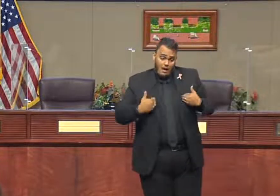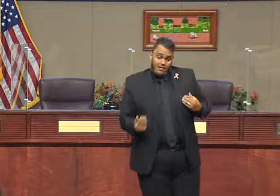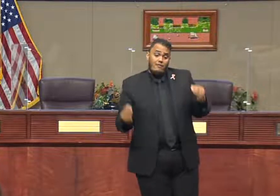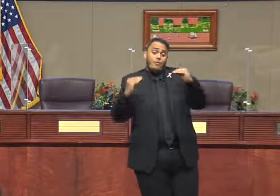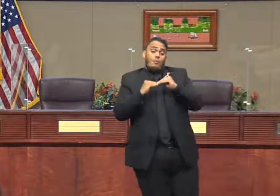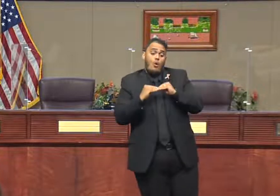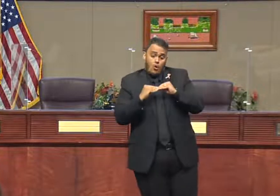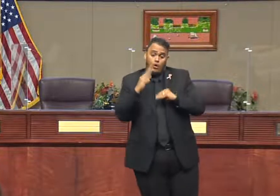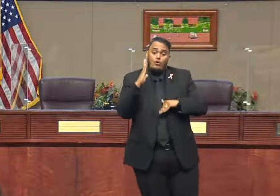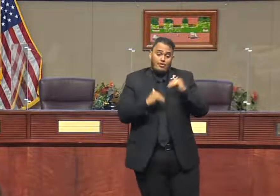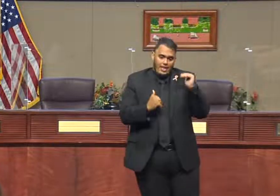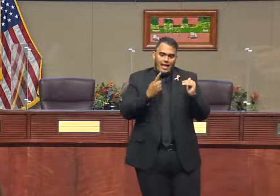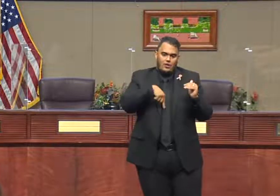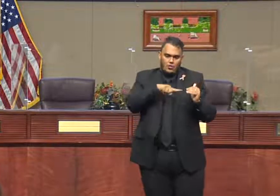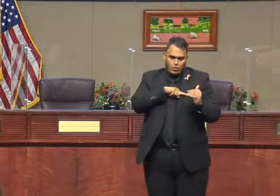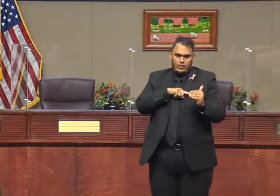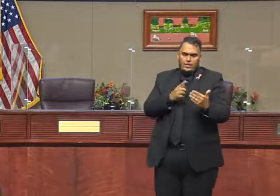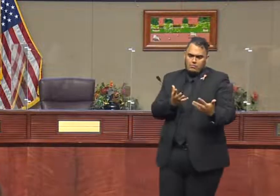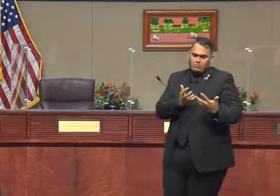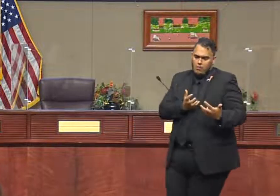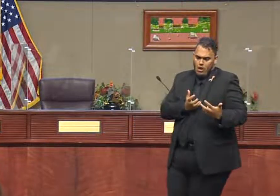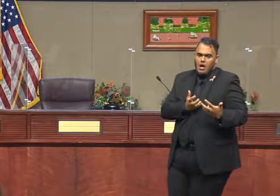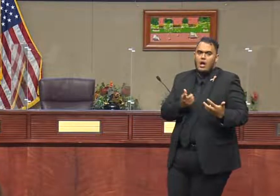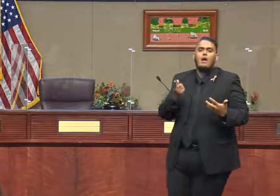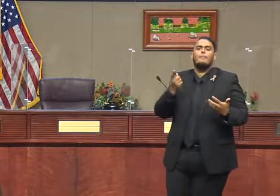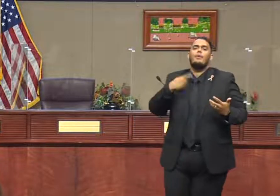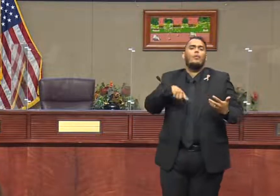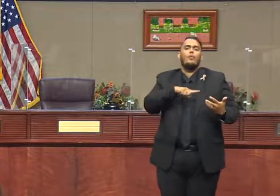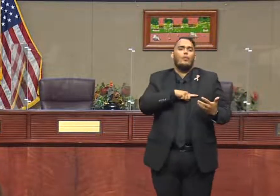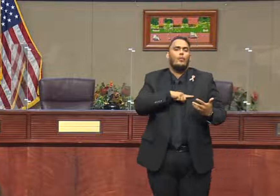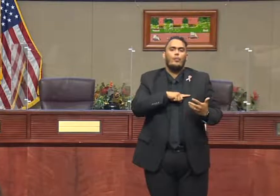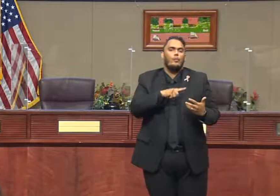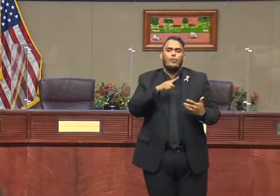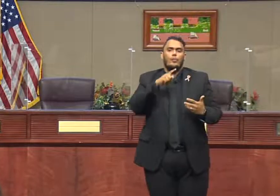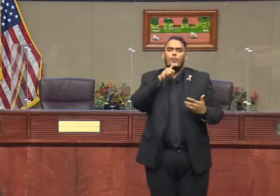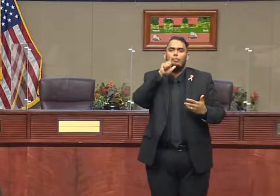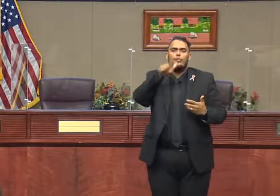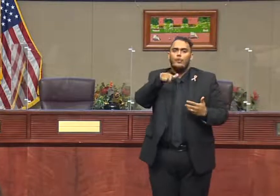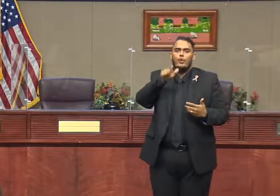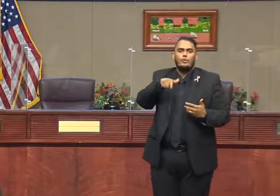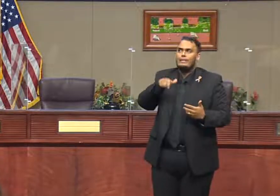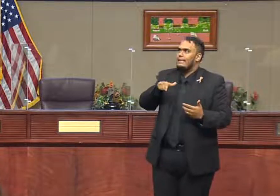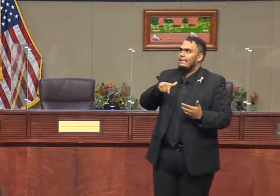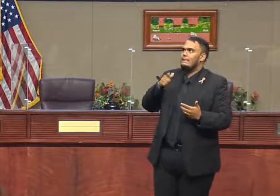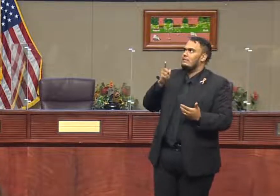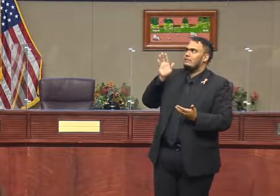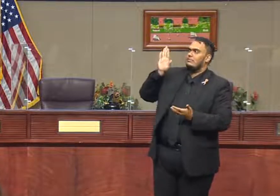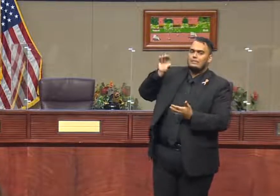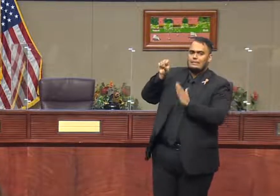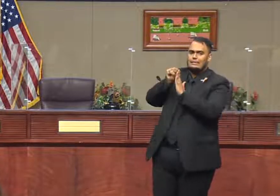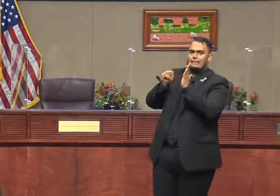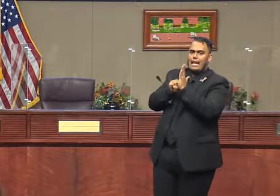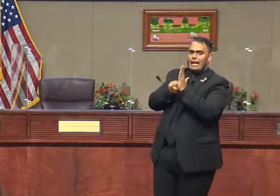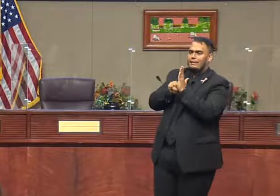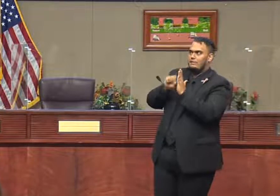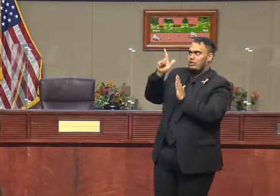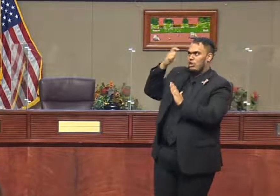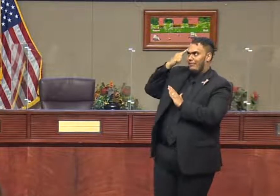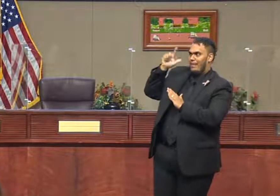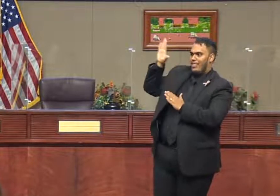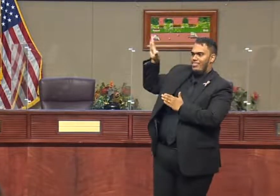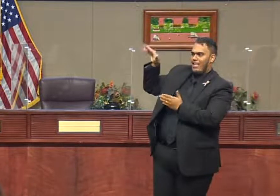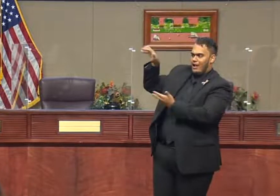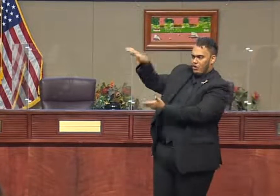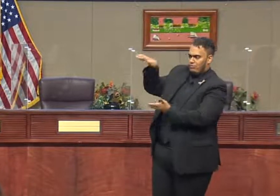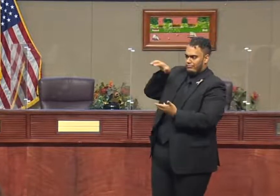correlation. But we haven't needed order from the state probably in the last 5 weeks because of the amounts that we have.